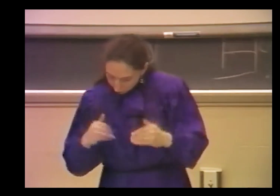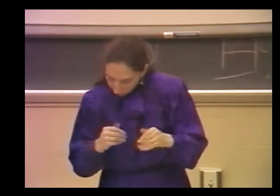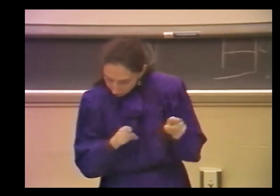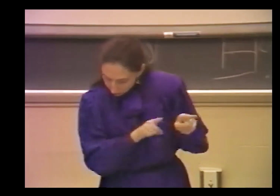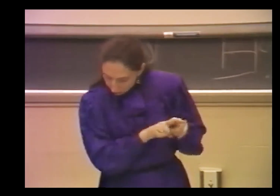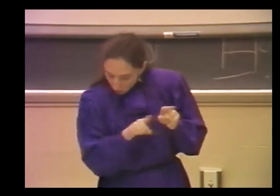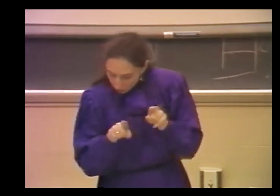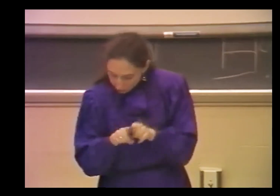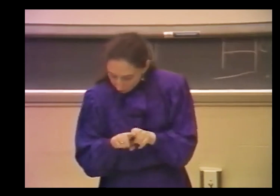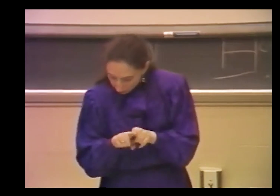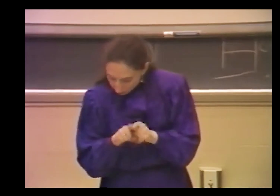It also